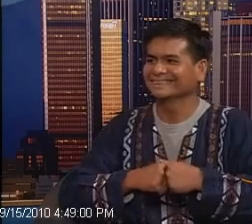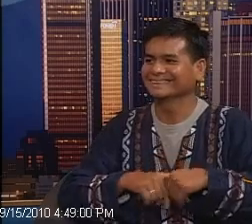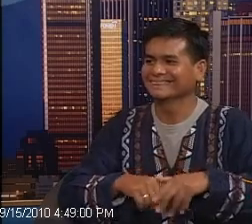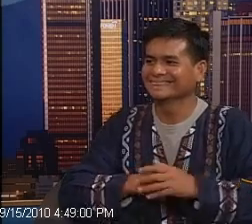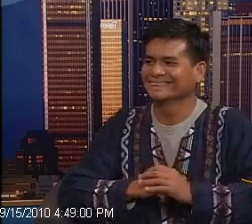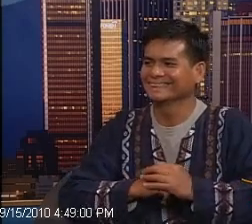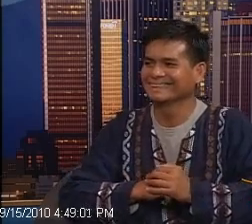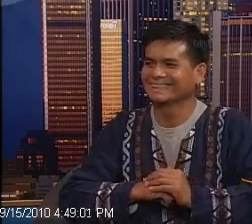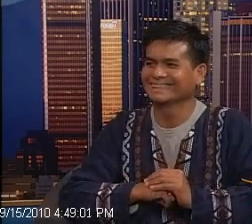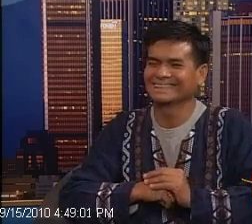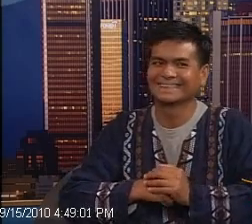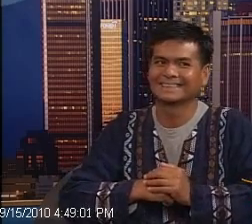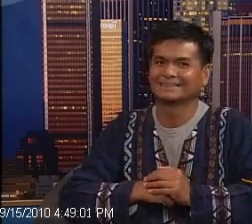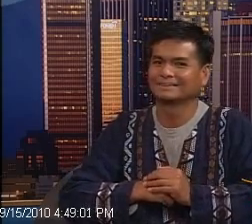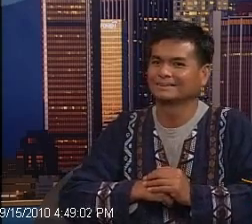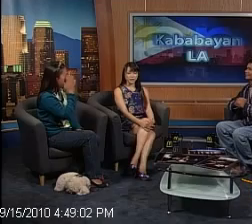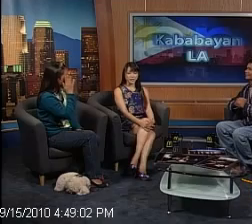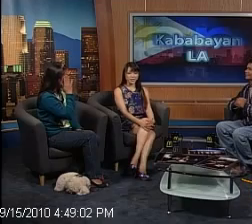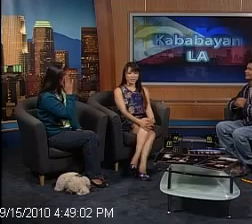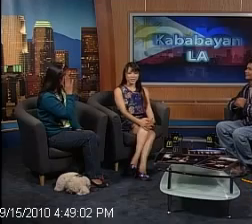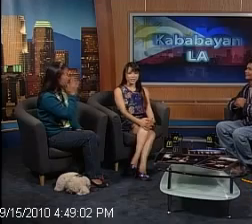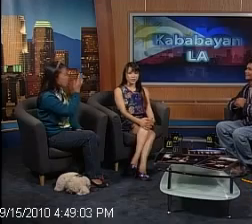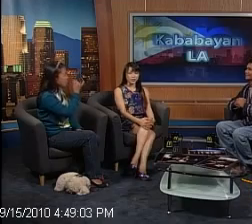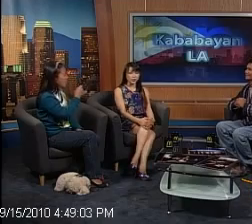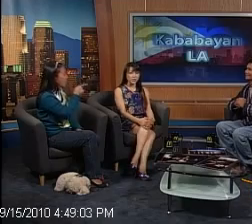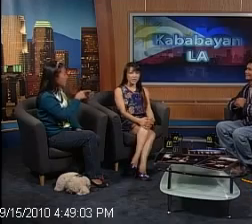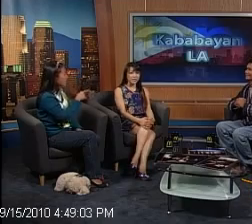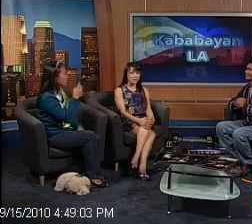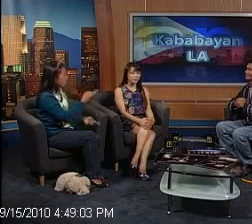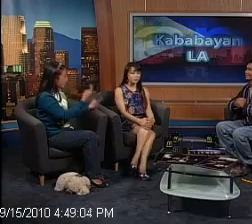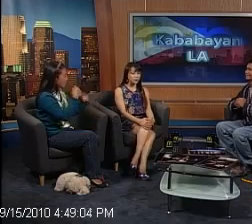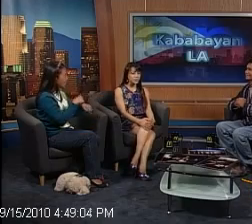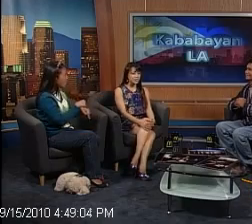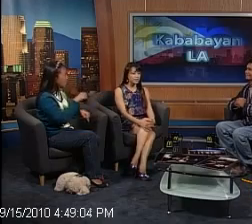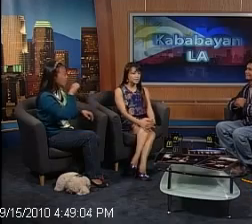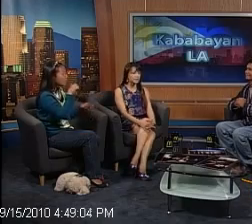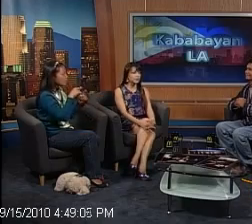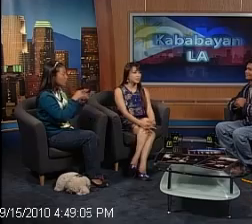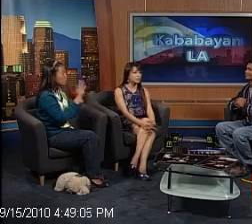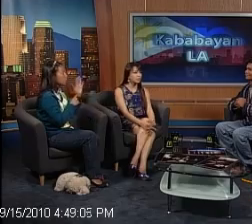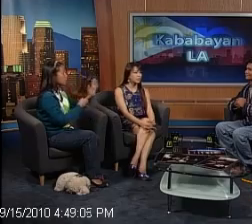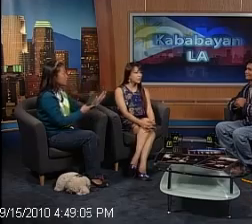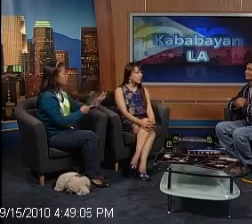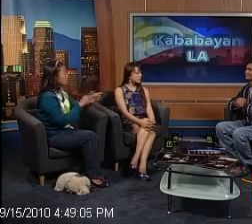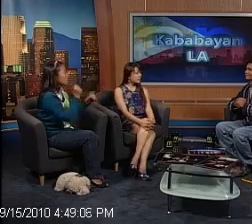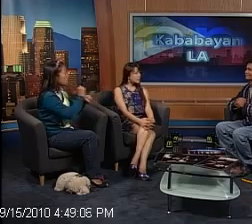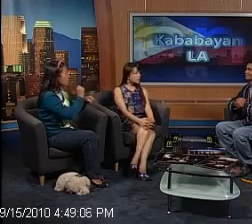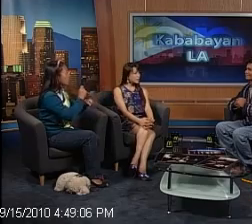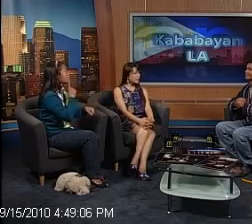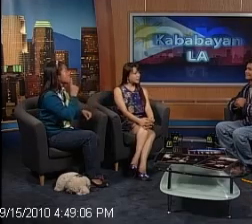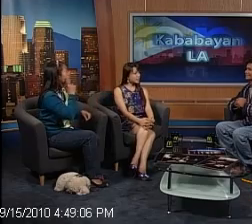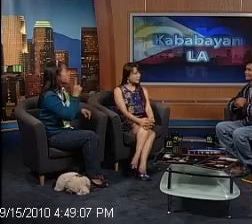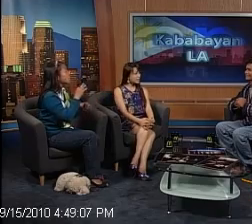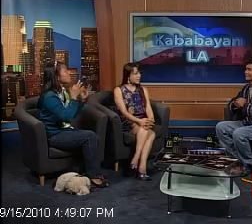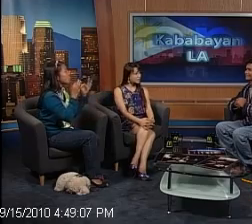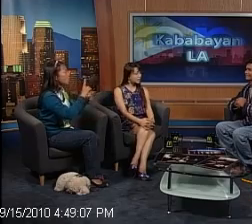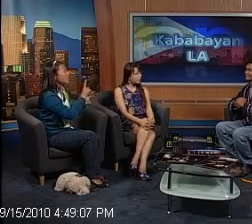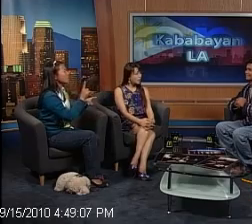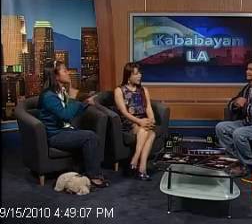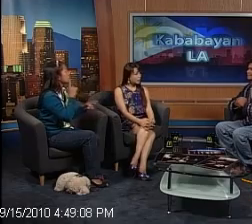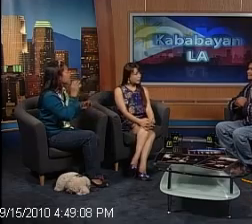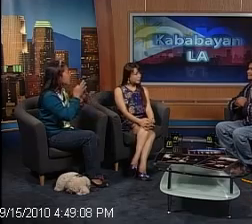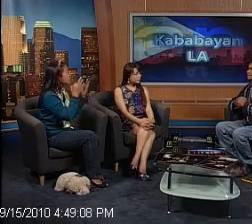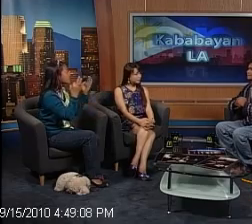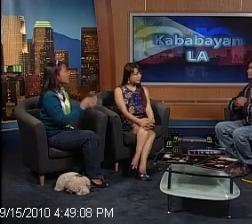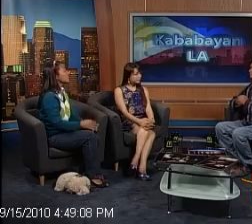my favorite subjects. And I know that one of the reasons that you're here is to showcase some of your works at the DEAFestival. Can you tell us a little bit about the